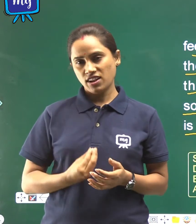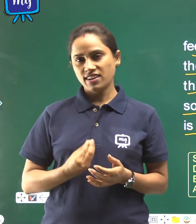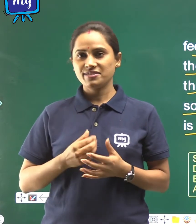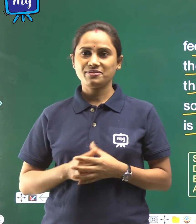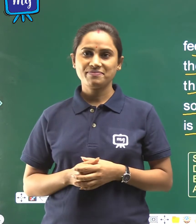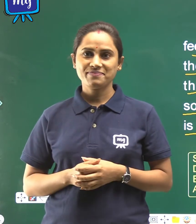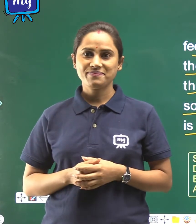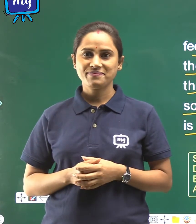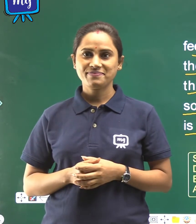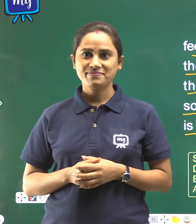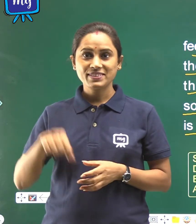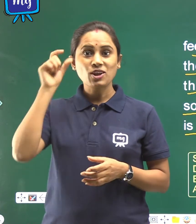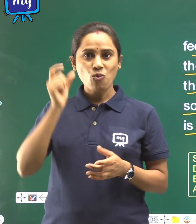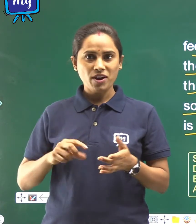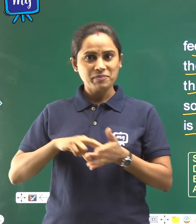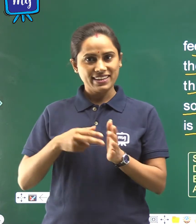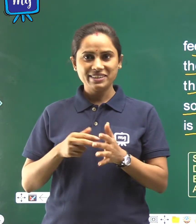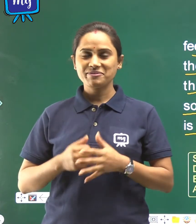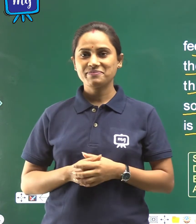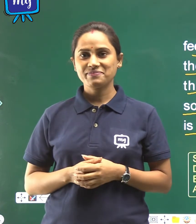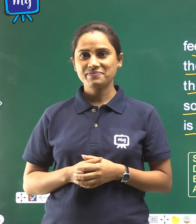sadness. Word meaning